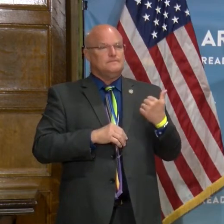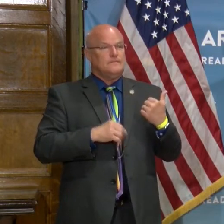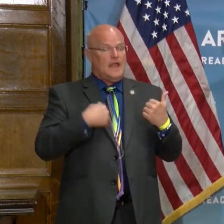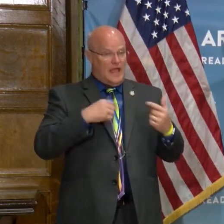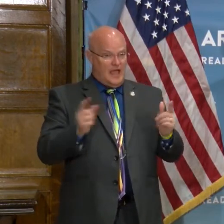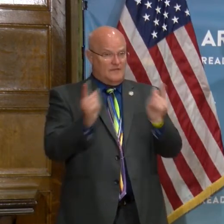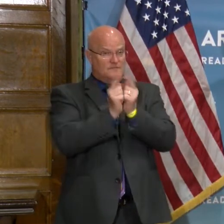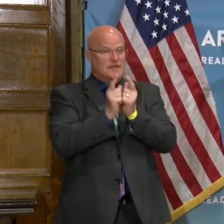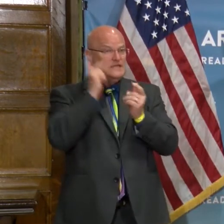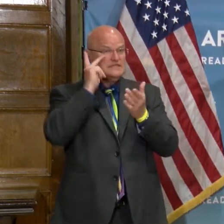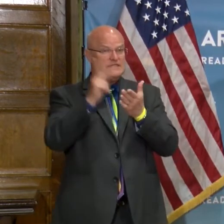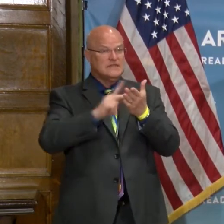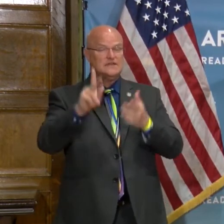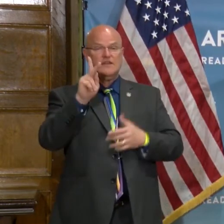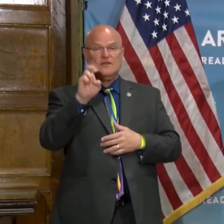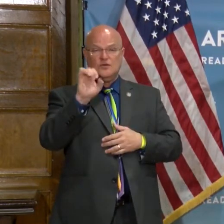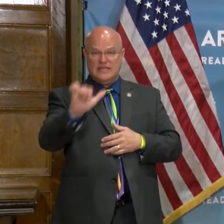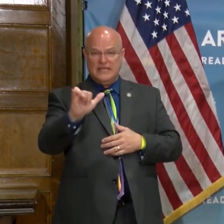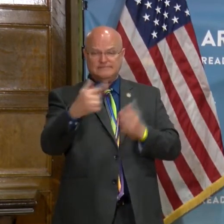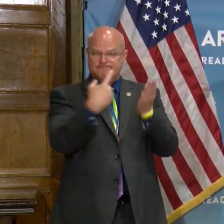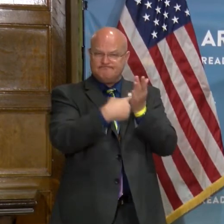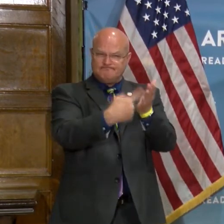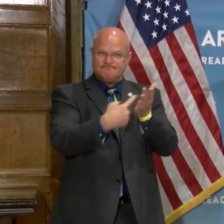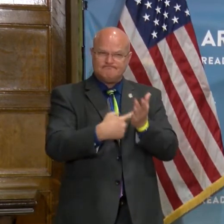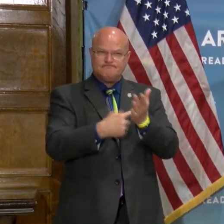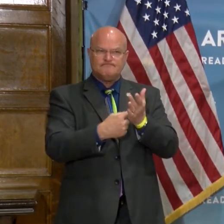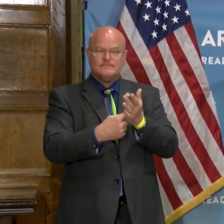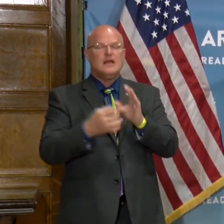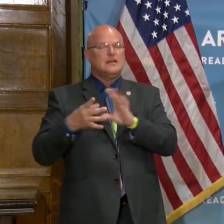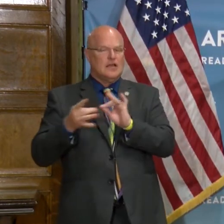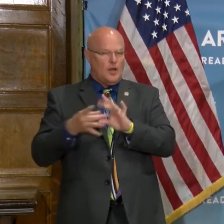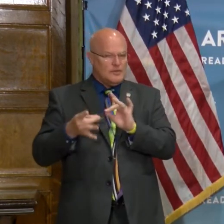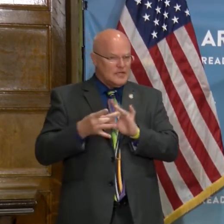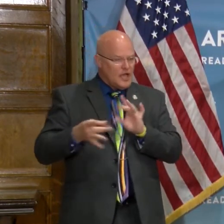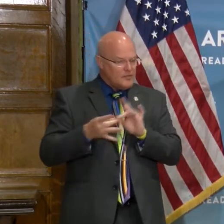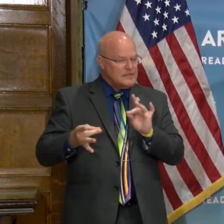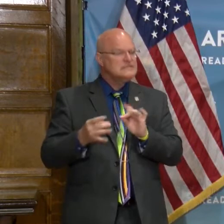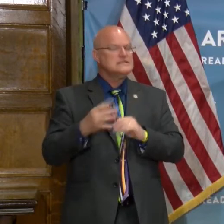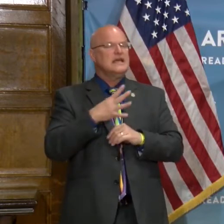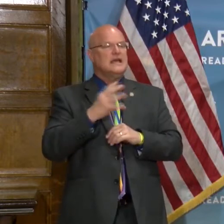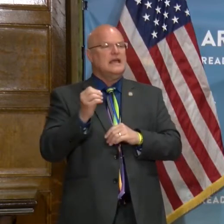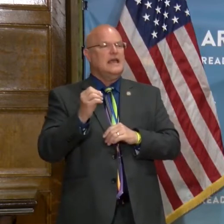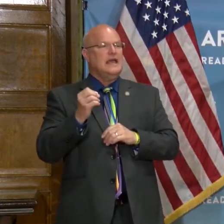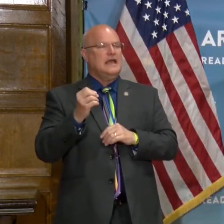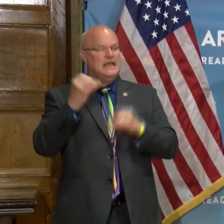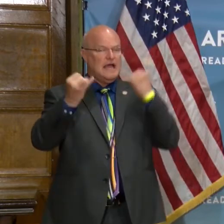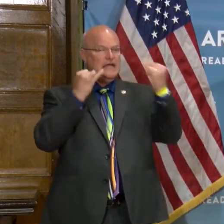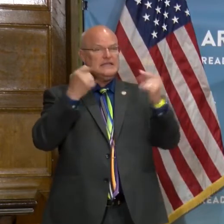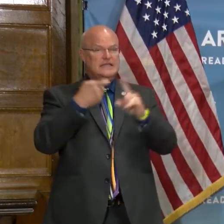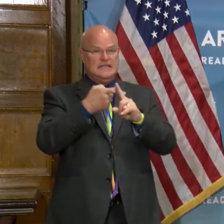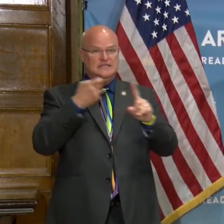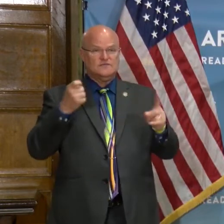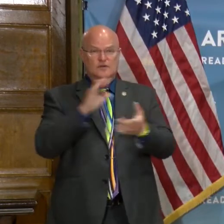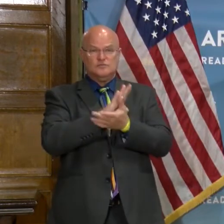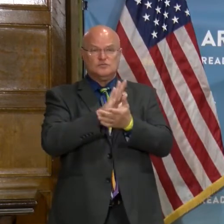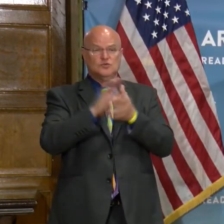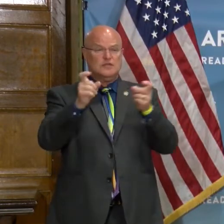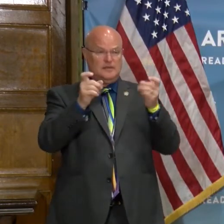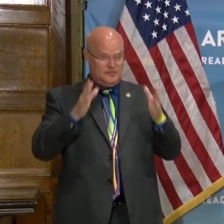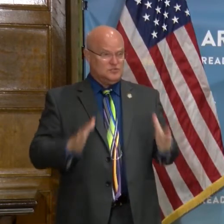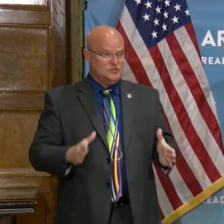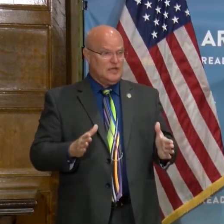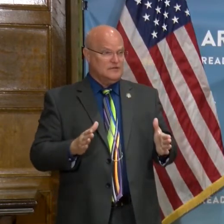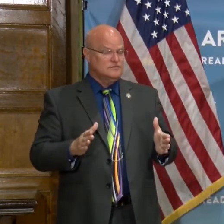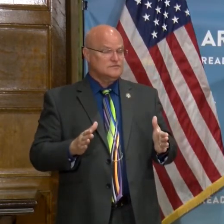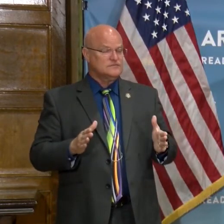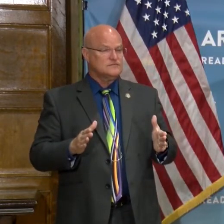I've met with Secretary Key. We discussed this. We're getting a lot of comments, of course, and ideas from school